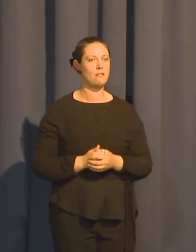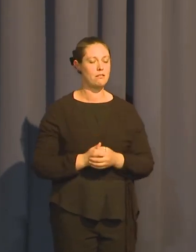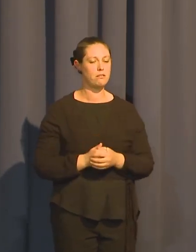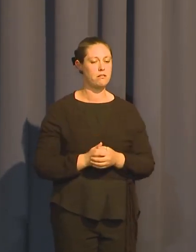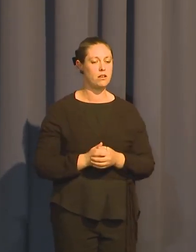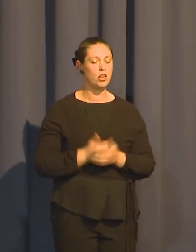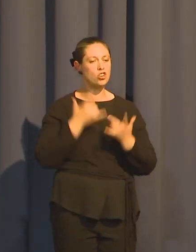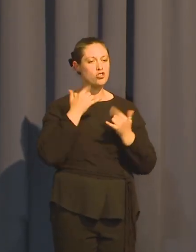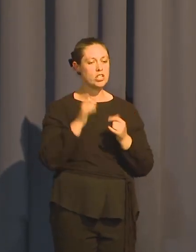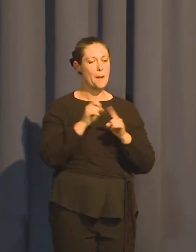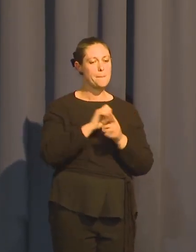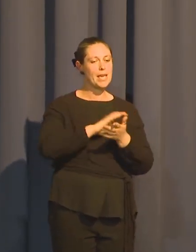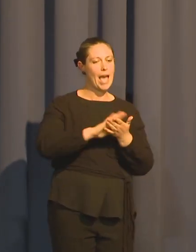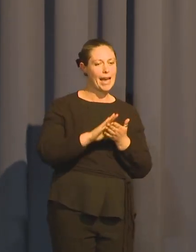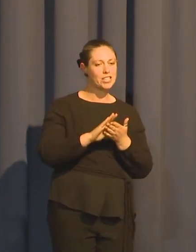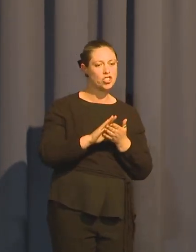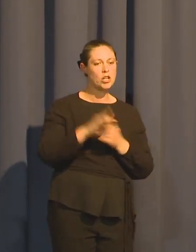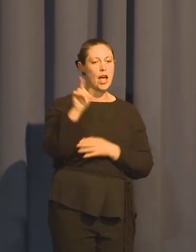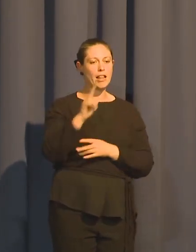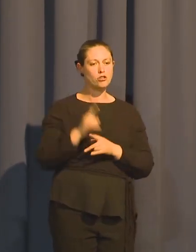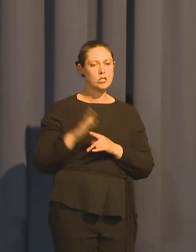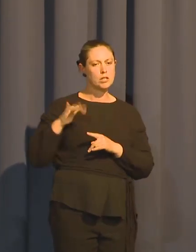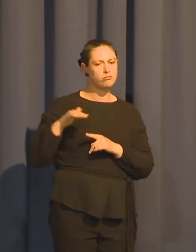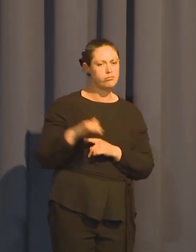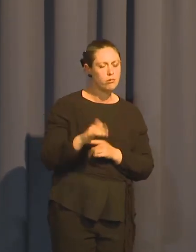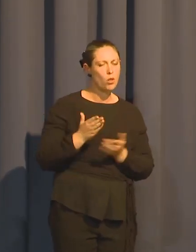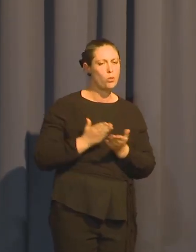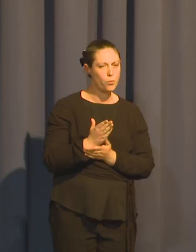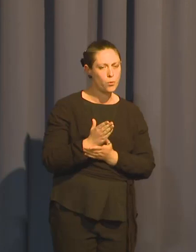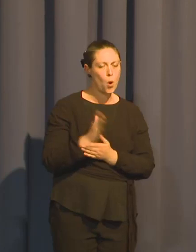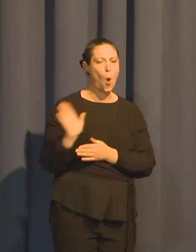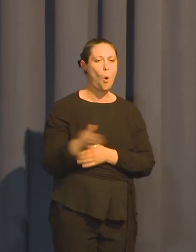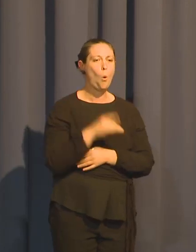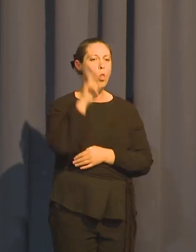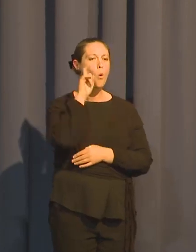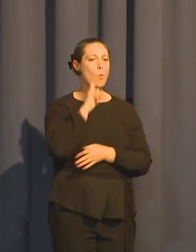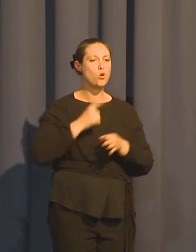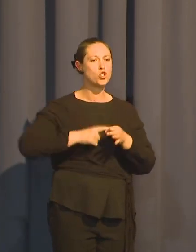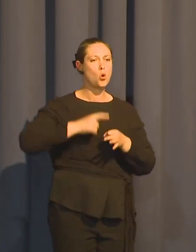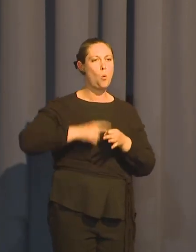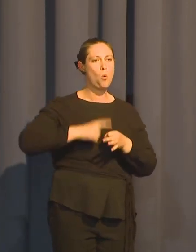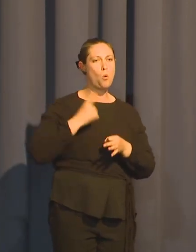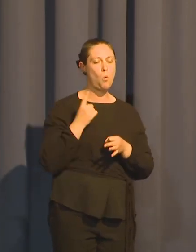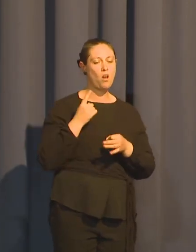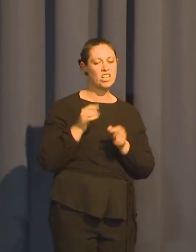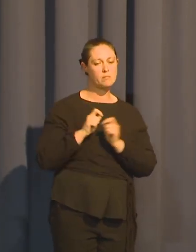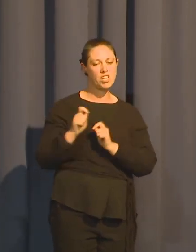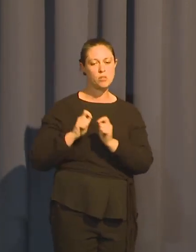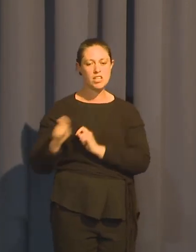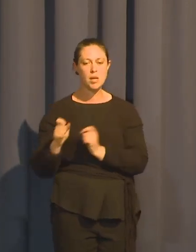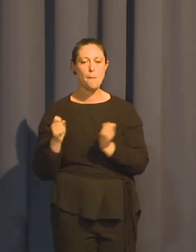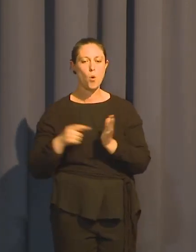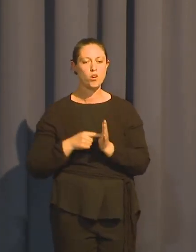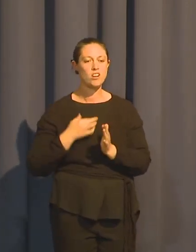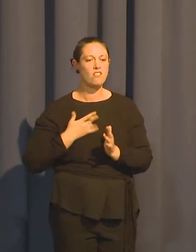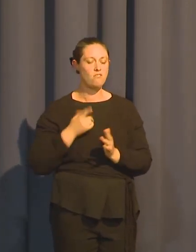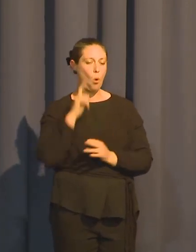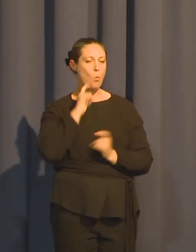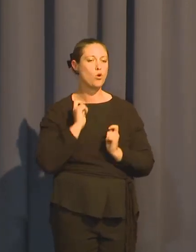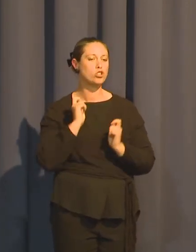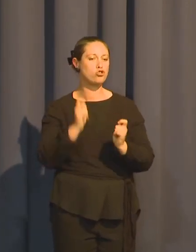pH, conductivity trends, all of the water quality metrics that are important to our treatment plant process in terms of